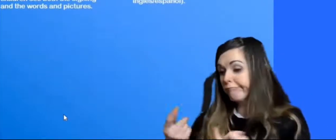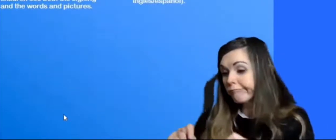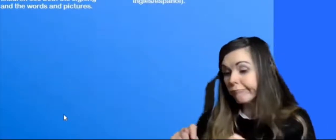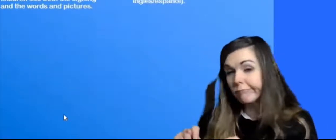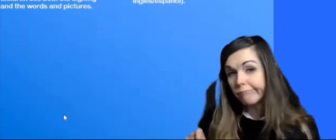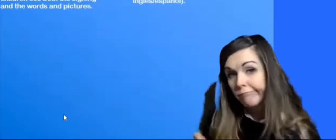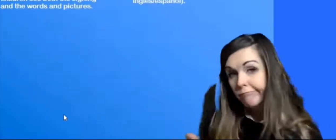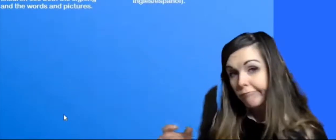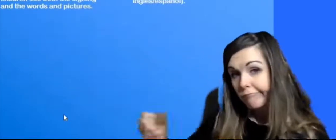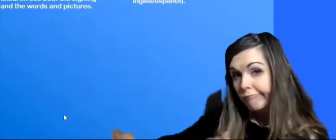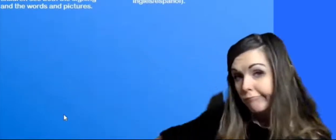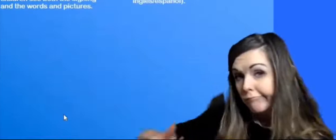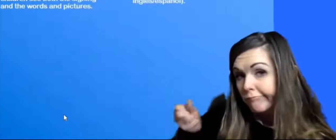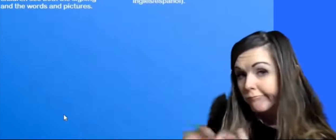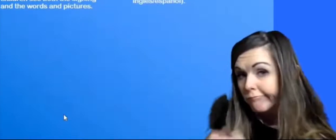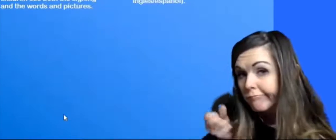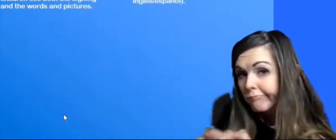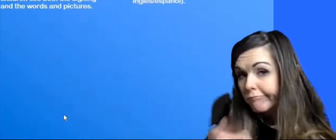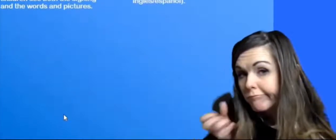in front of you.